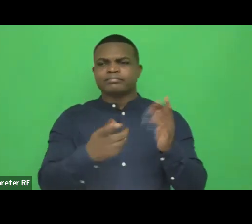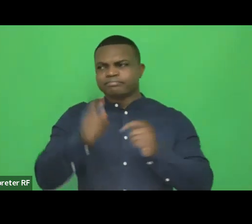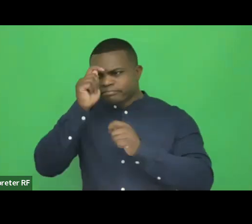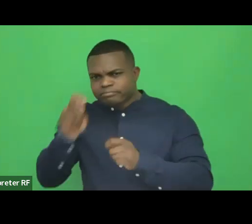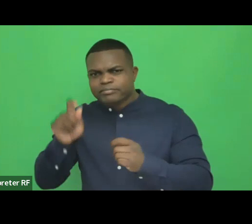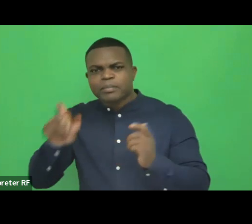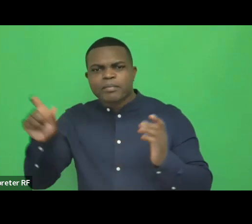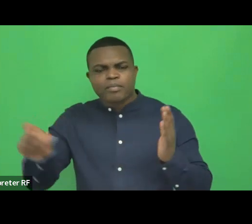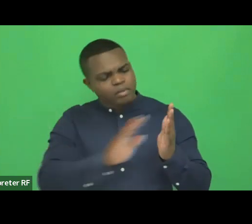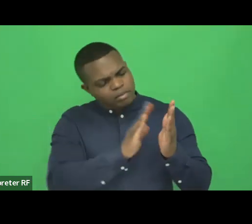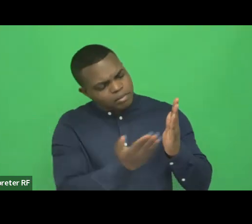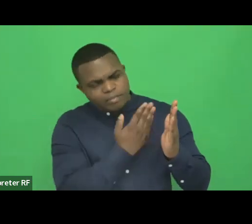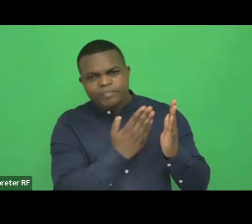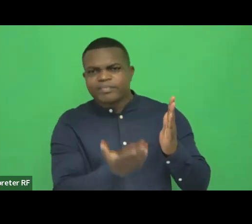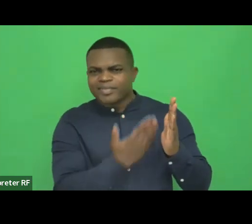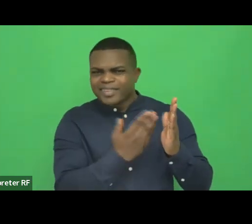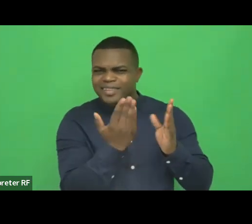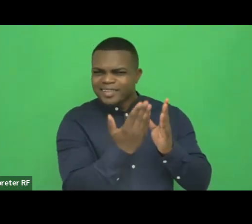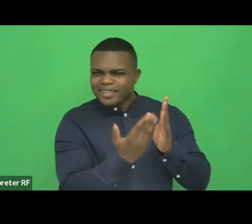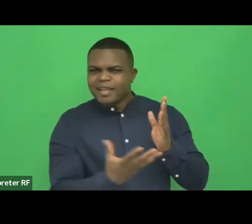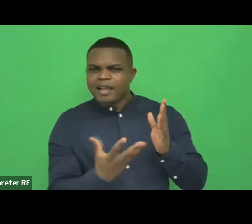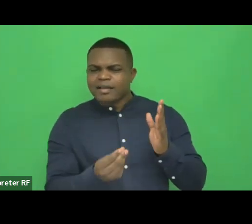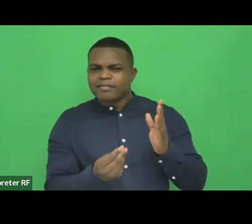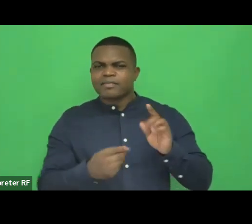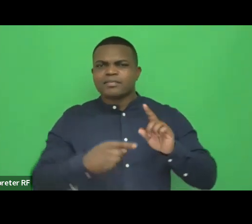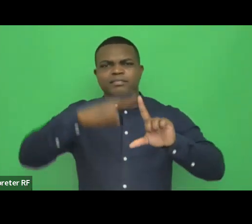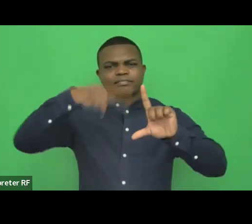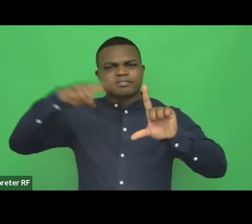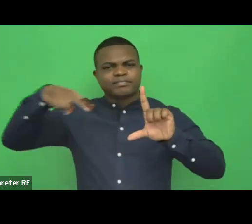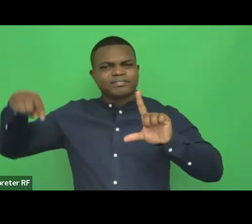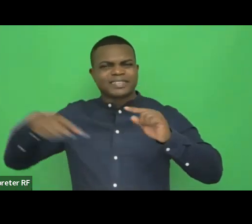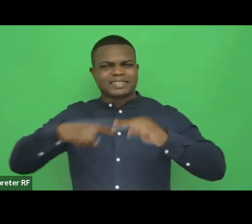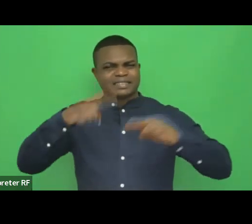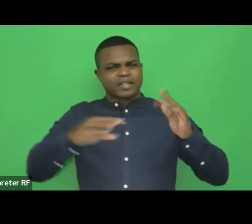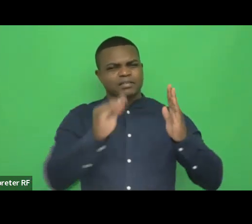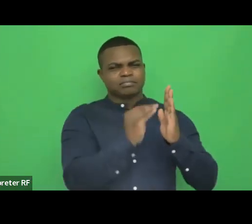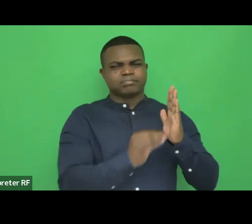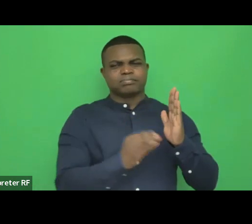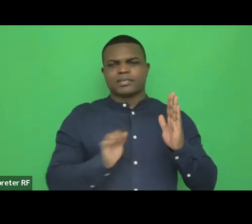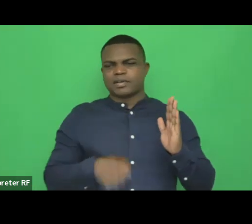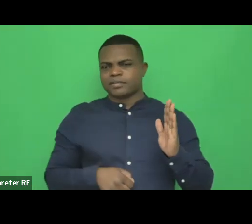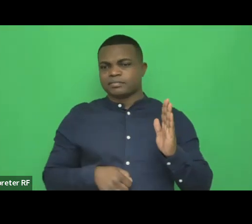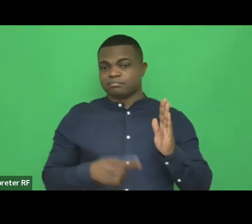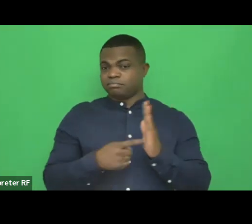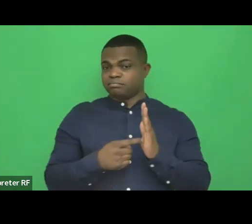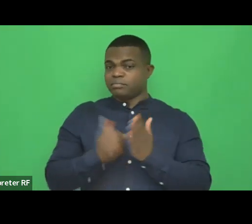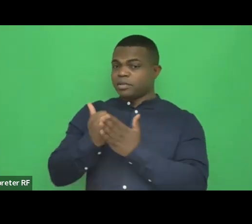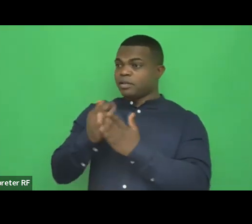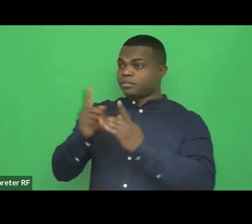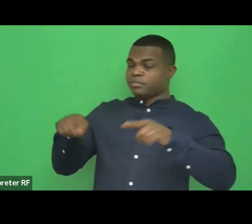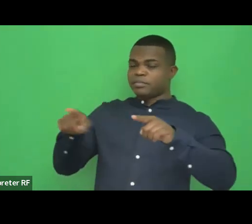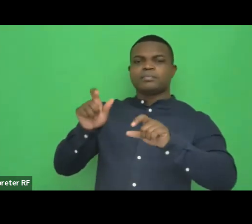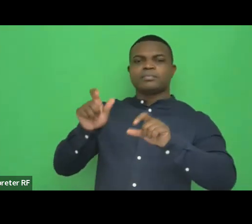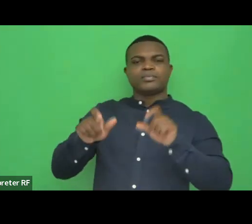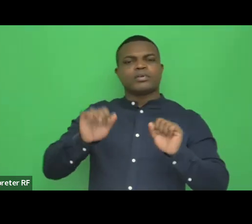print disabilities. And after providing a wonderful orientation to the publication, the table of contents can be used to